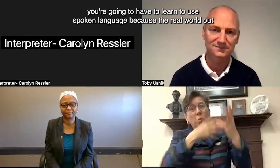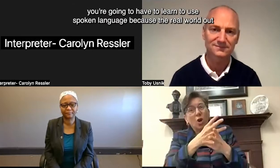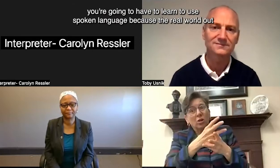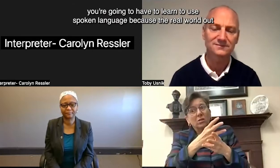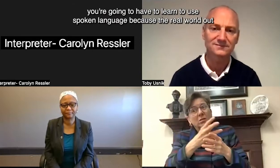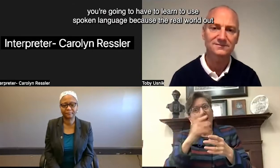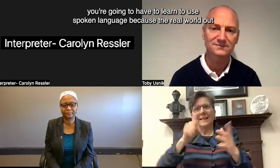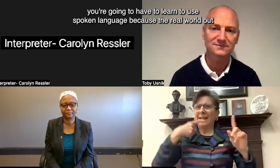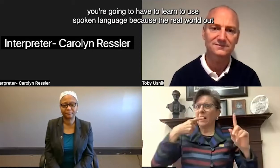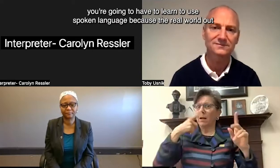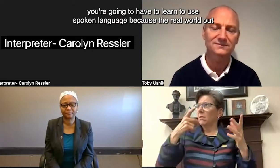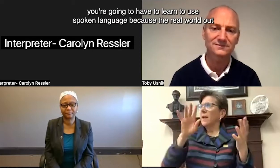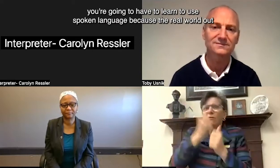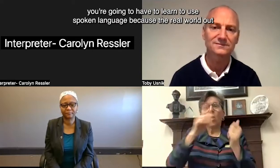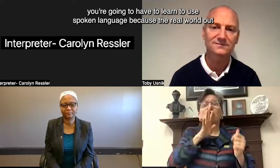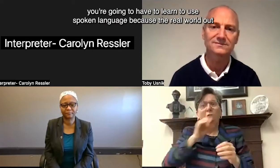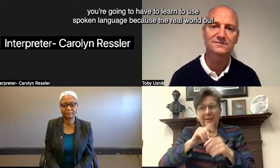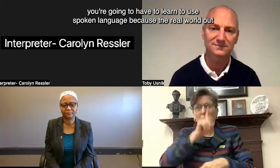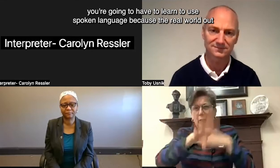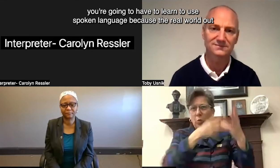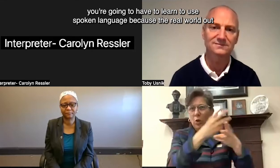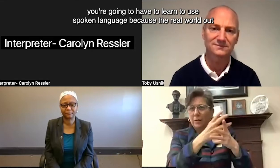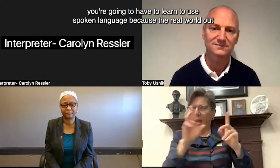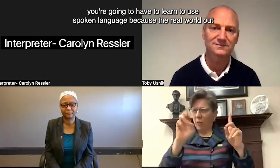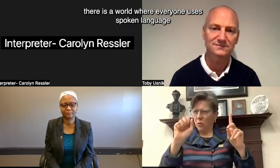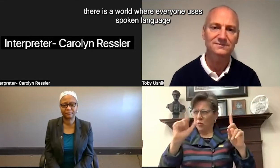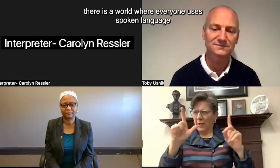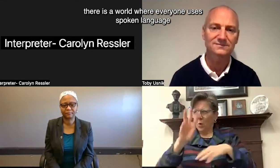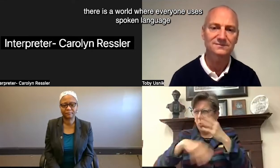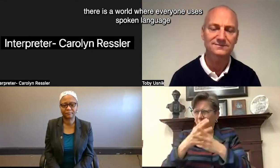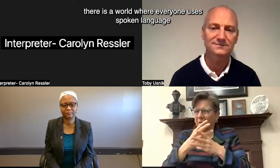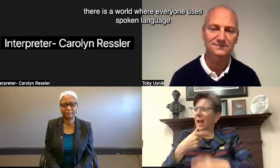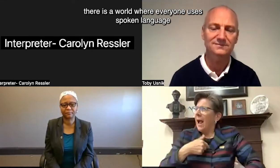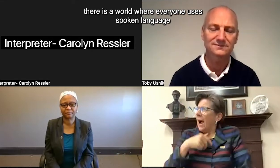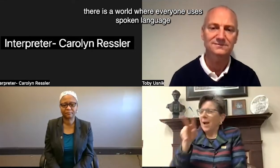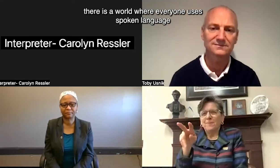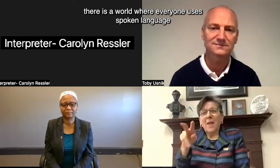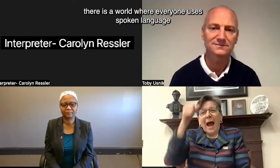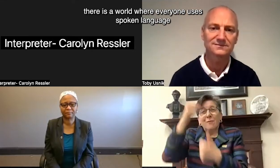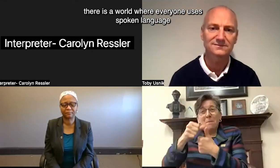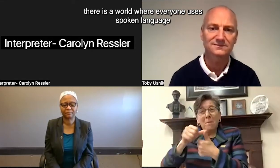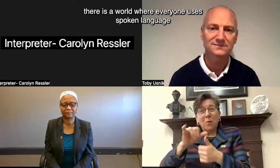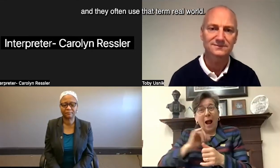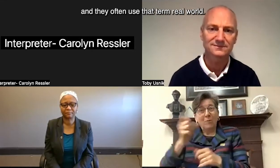language because the real world out there is a world where everyone uses spoken language. And they often use that term real world.